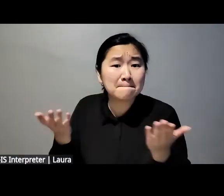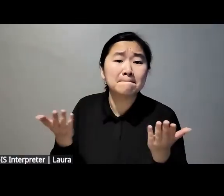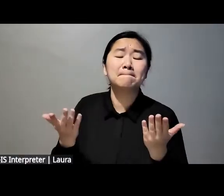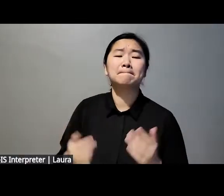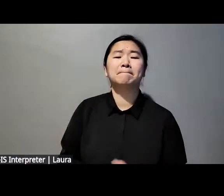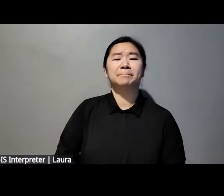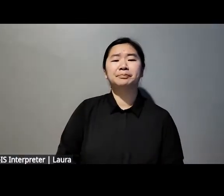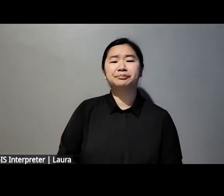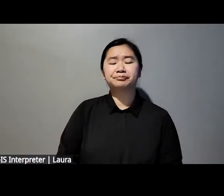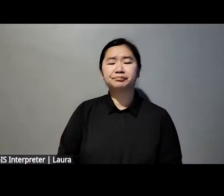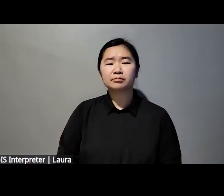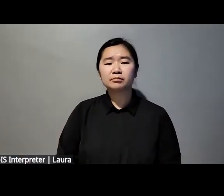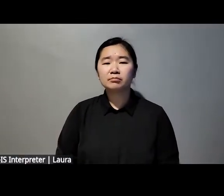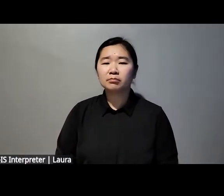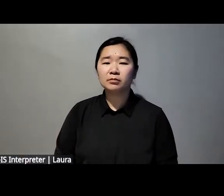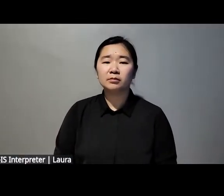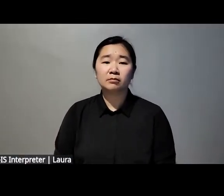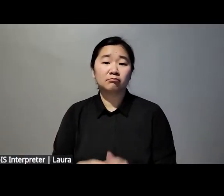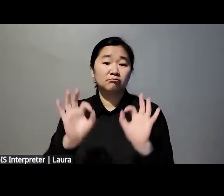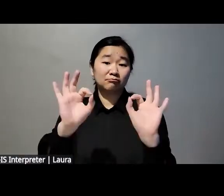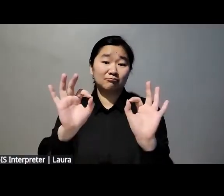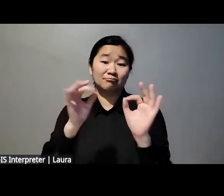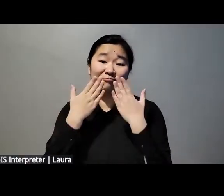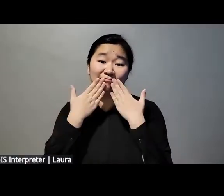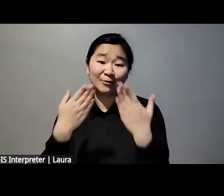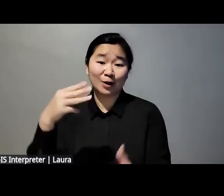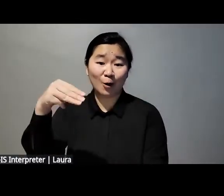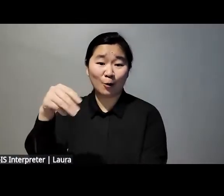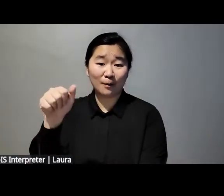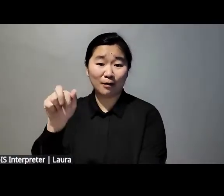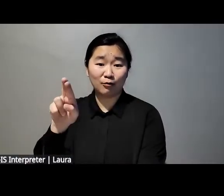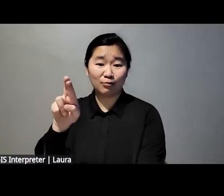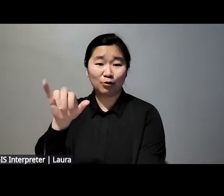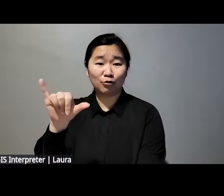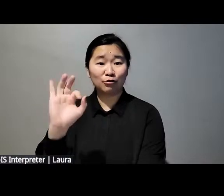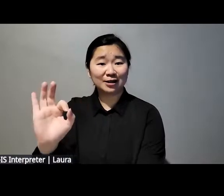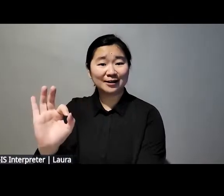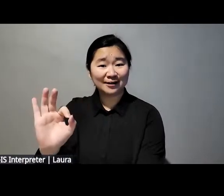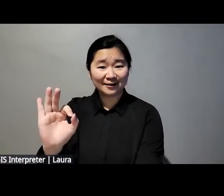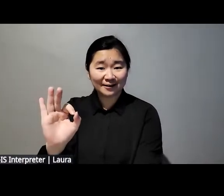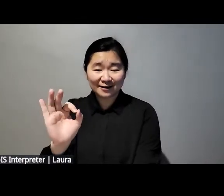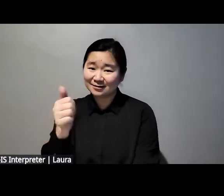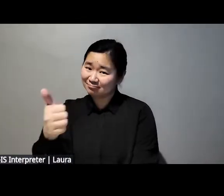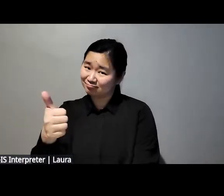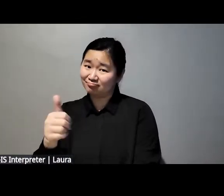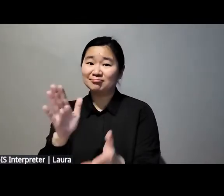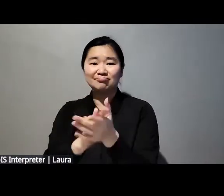about this bulletin. It's now all online, article by article, or the full report.